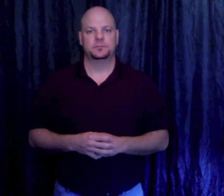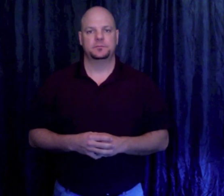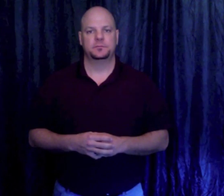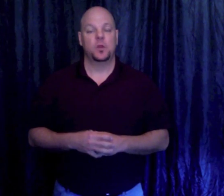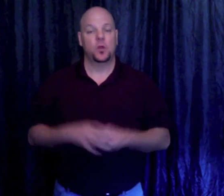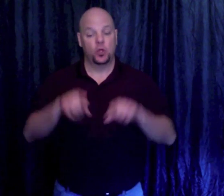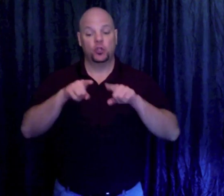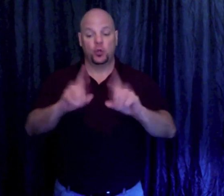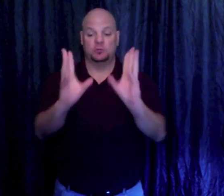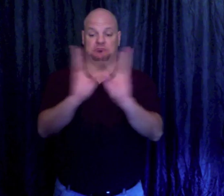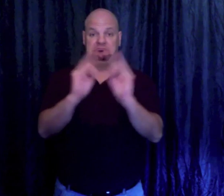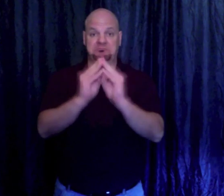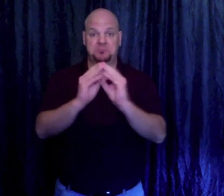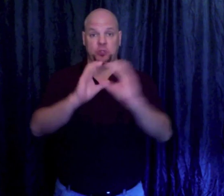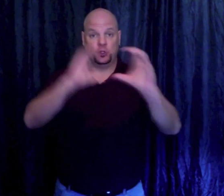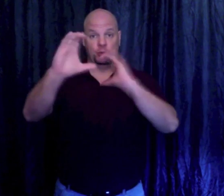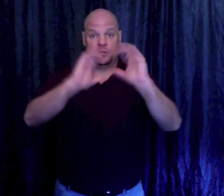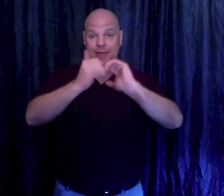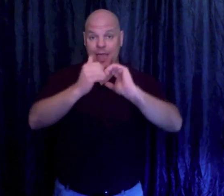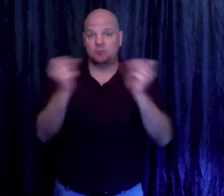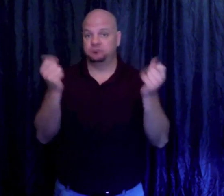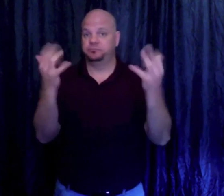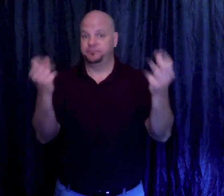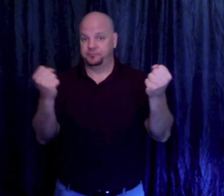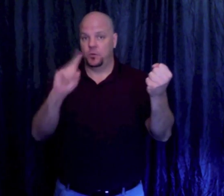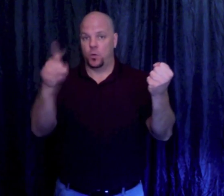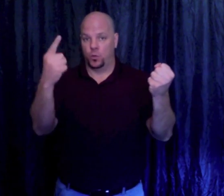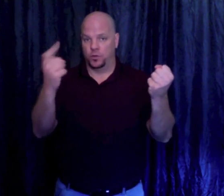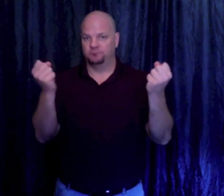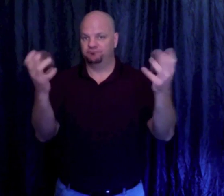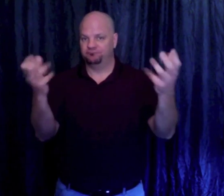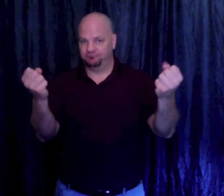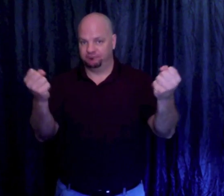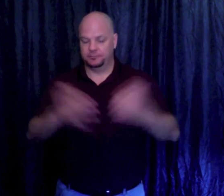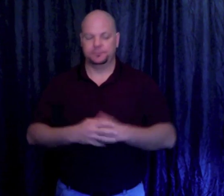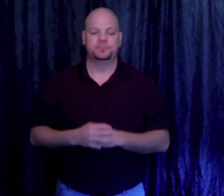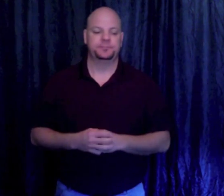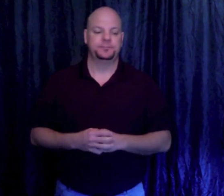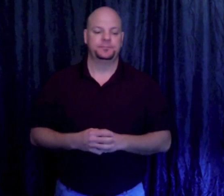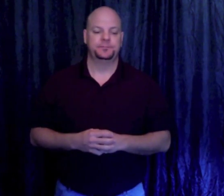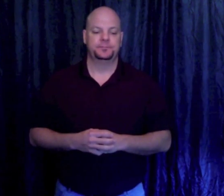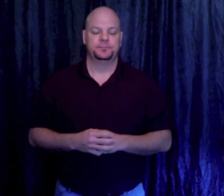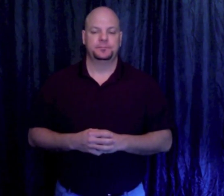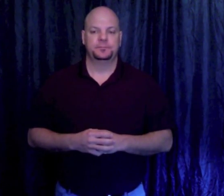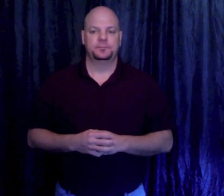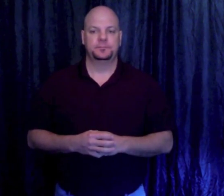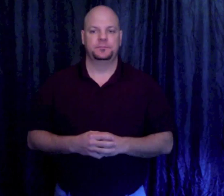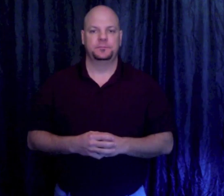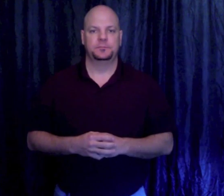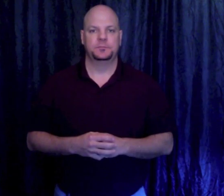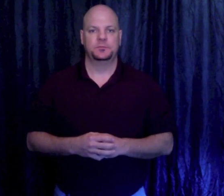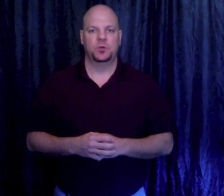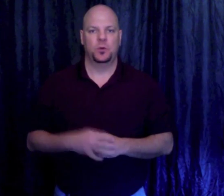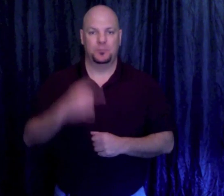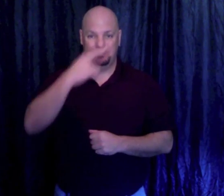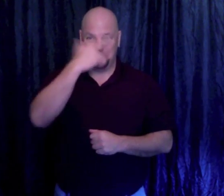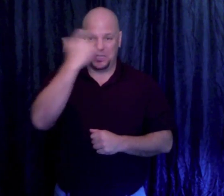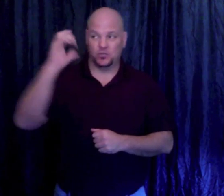in ASL. So, I can't really show you, but I can probably gloss for